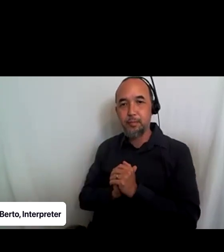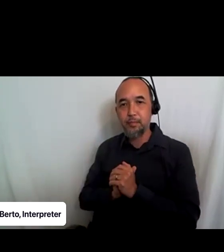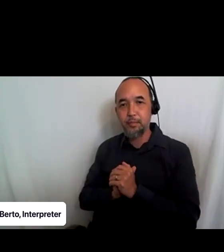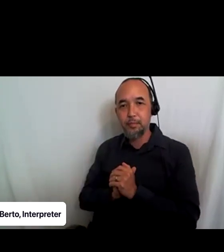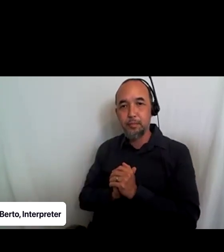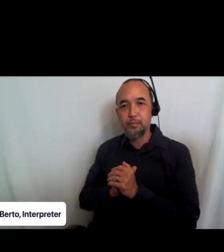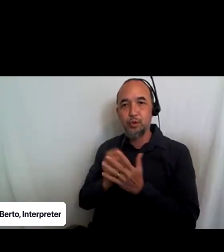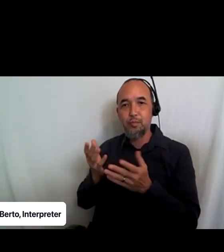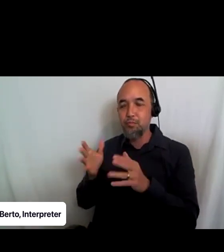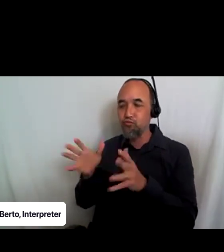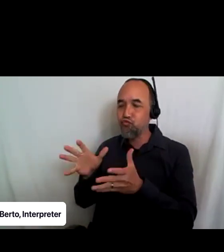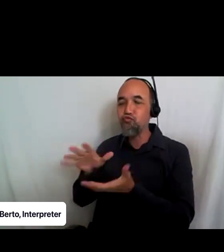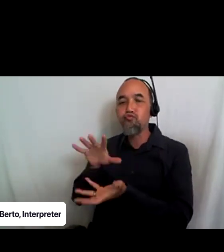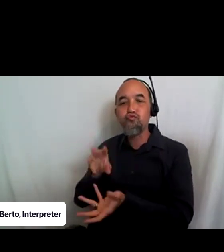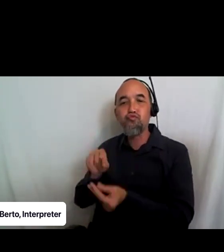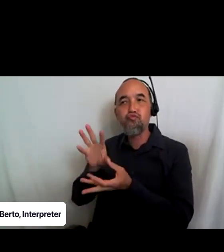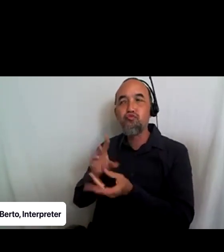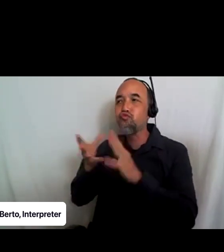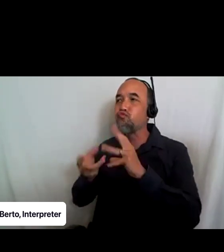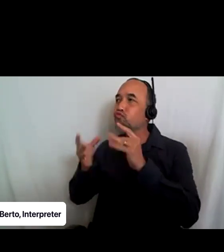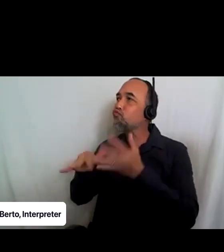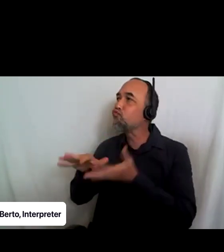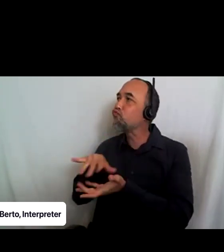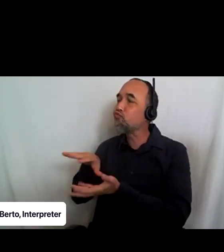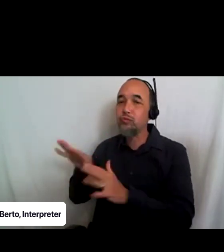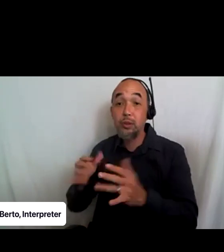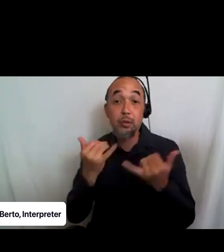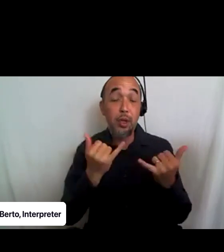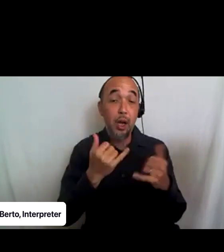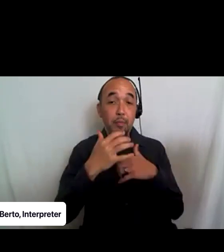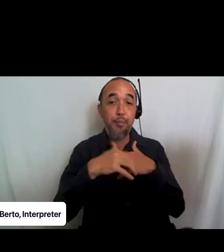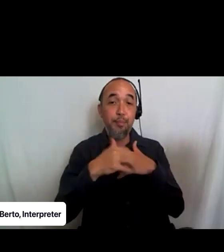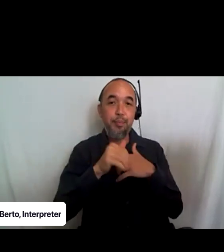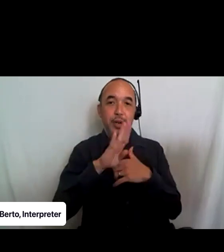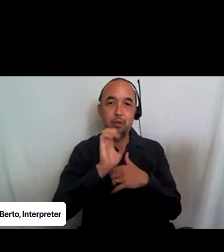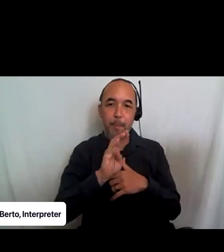together. And we're going to move on to the breadcrumbs. Now,